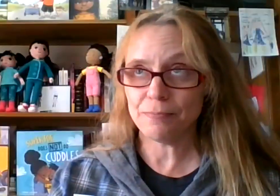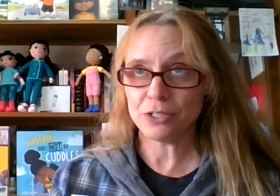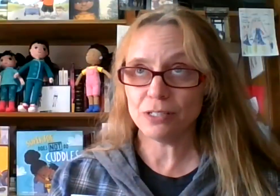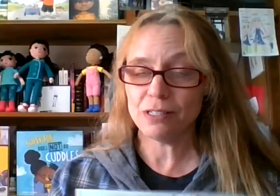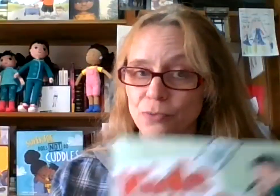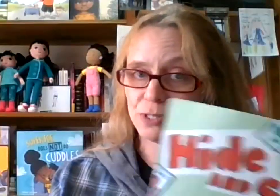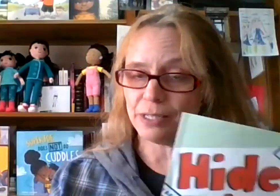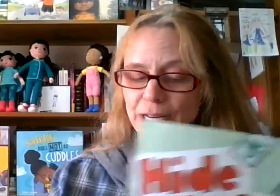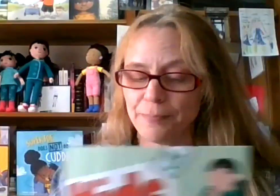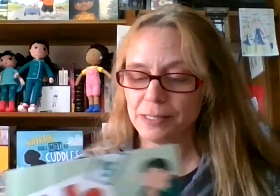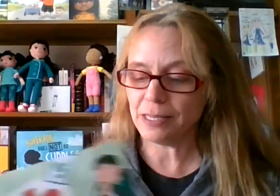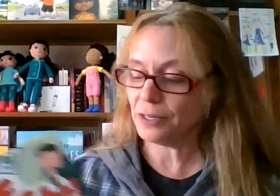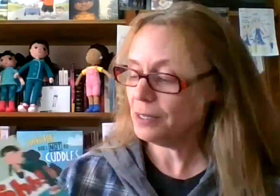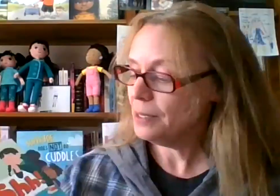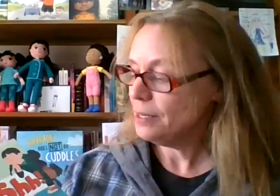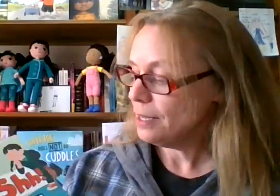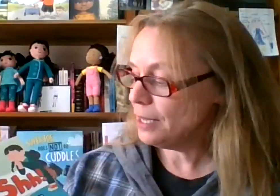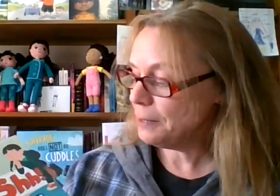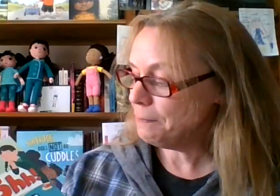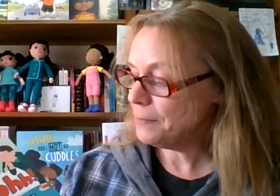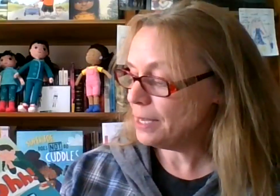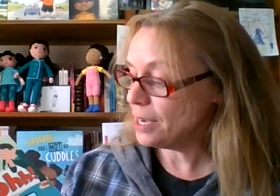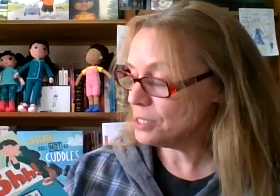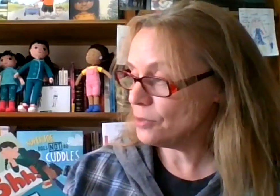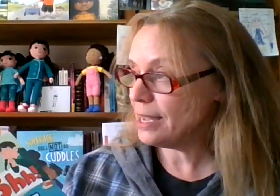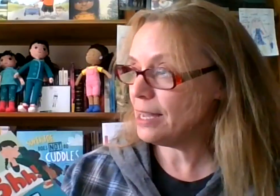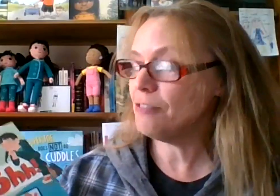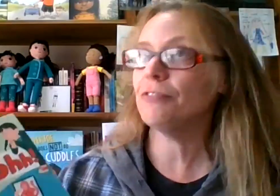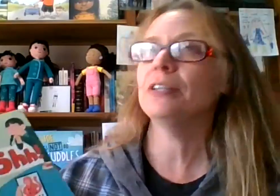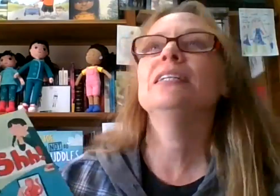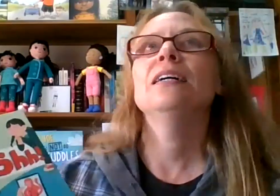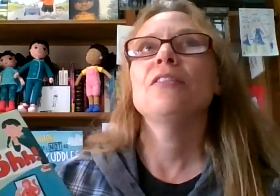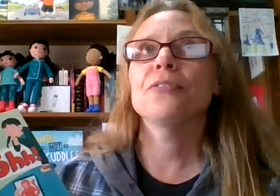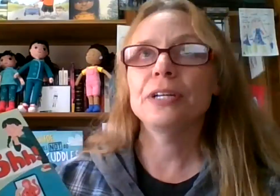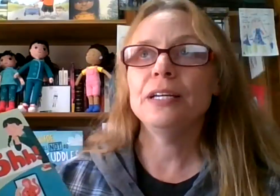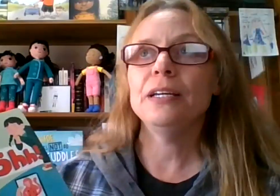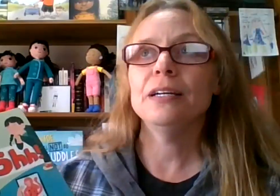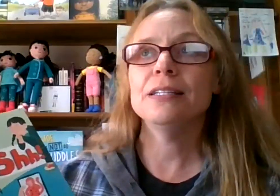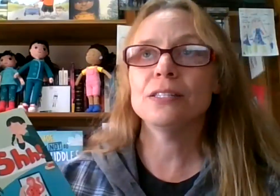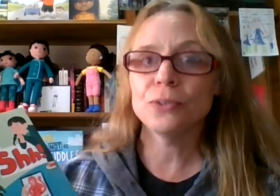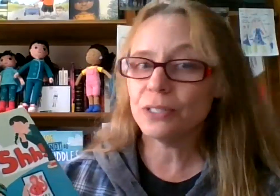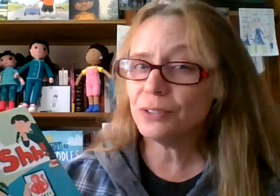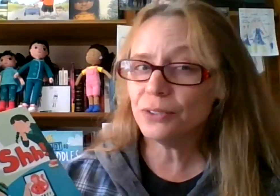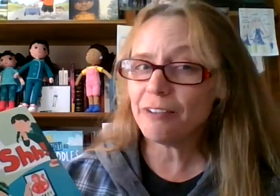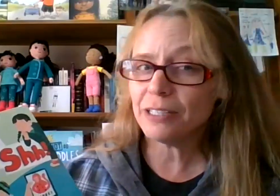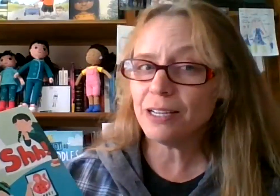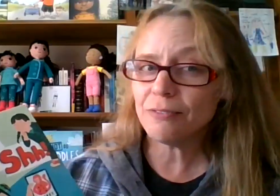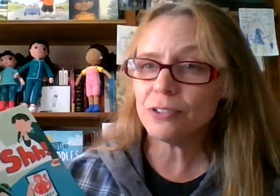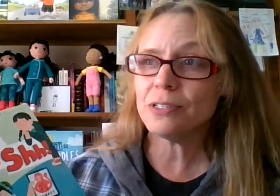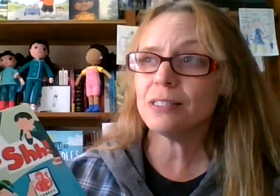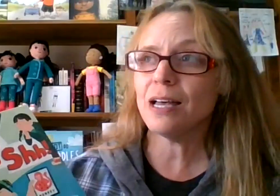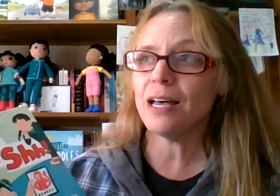out on submission, so we'll see what happens there. I also have 3 historical